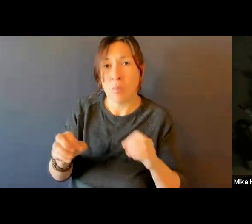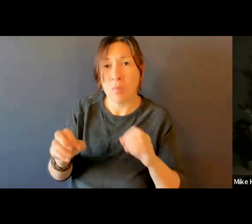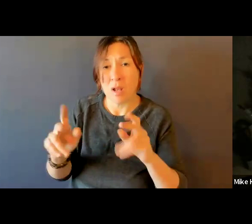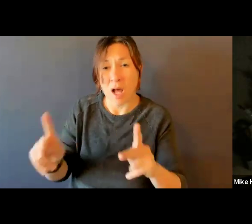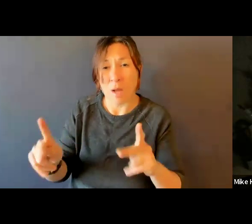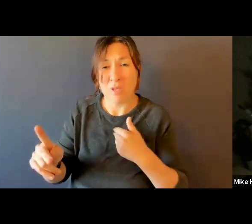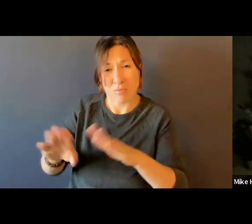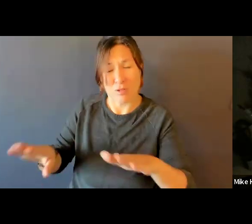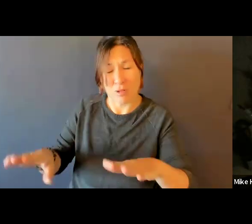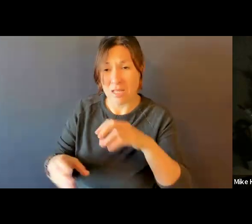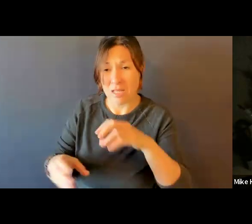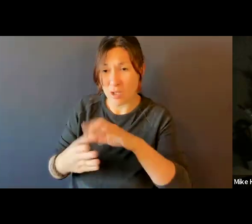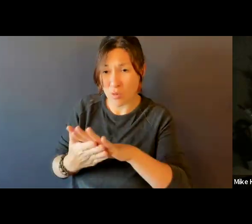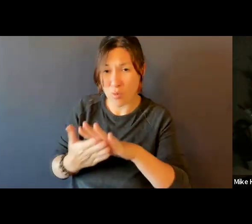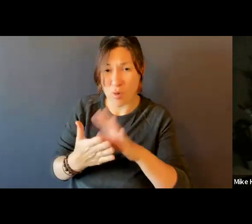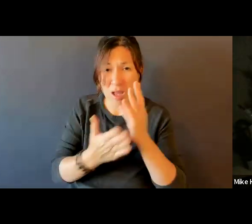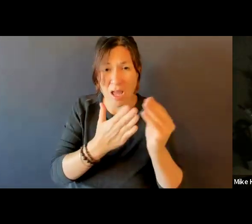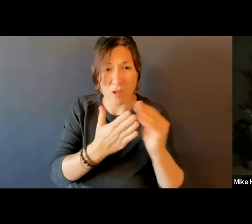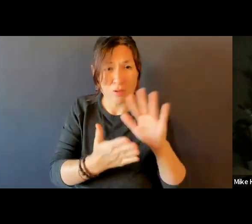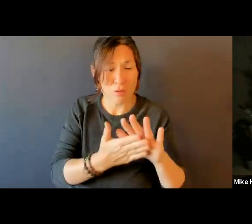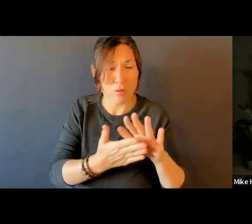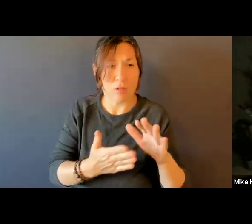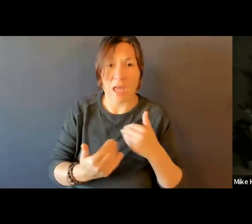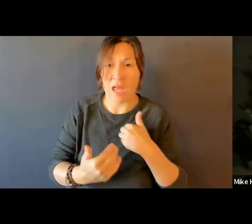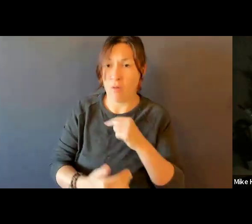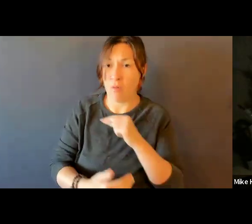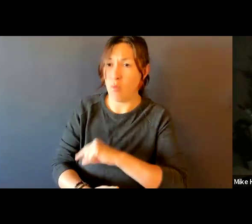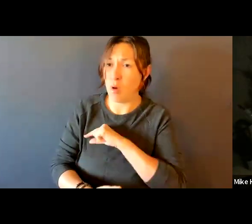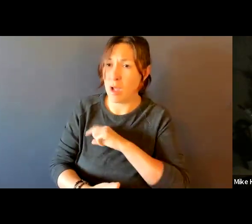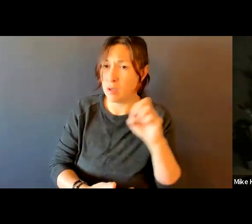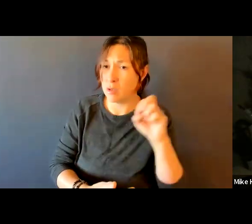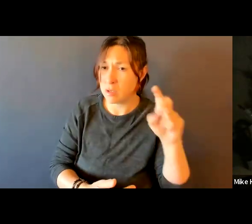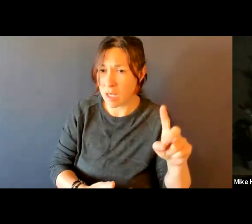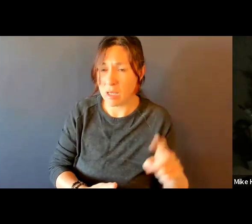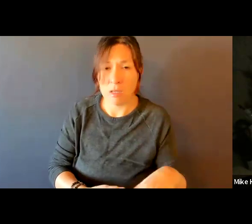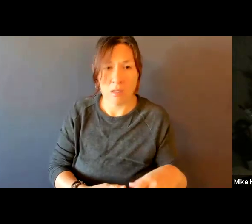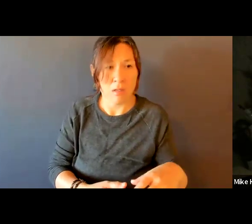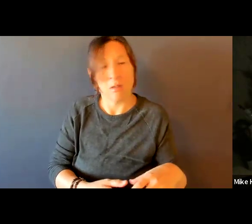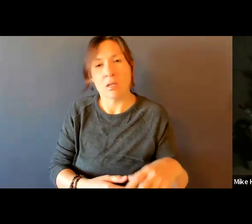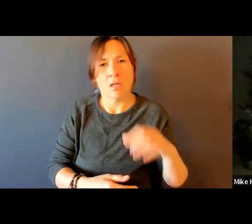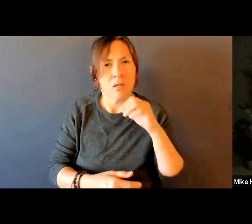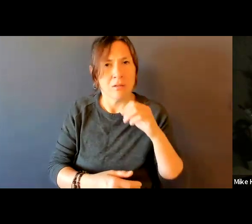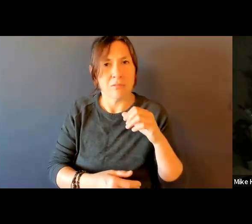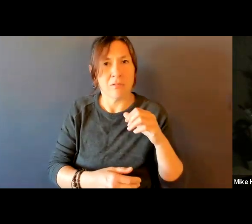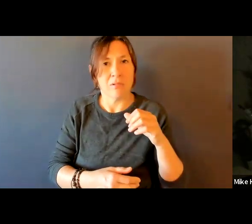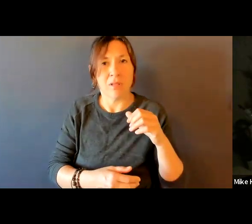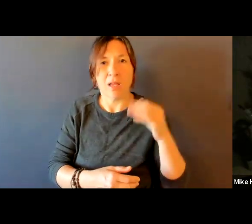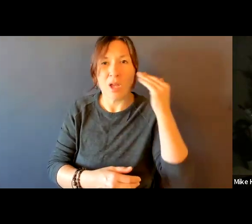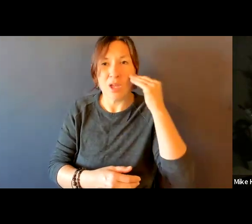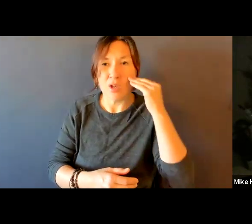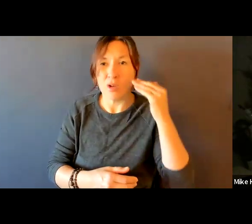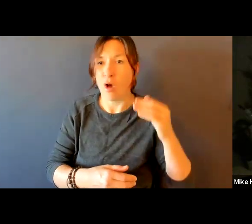of our schools, to receive a quality education and on MCAS and other standardized tests vary